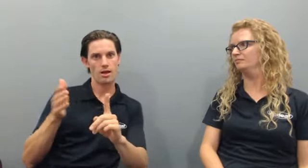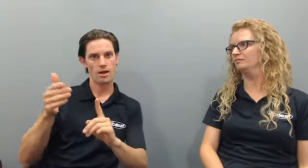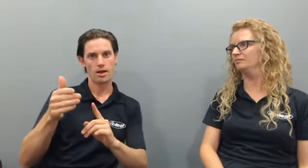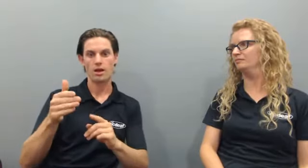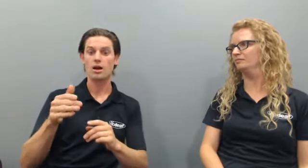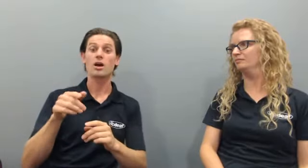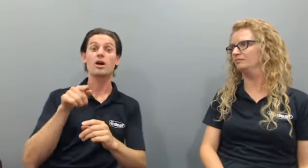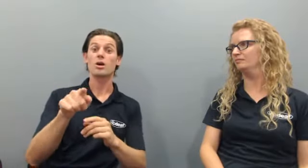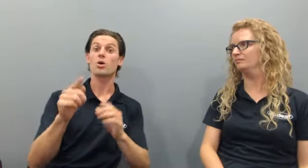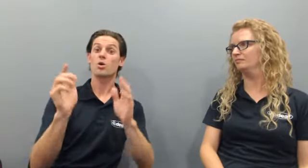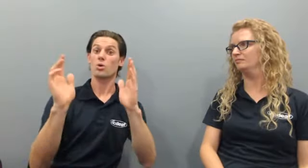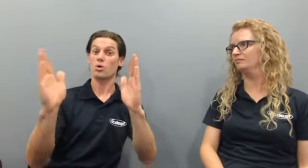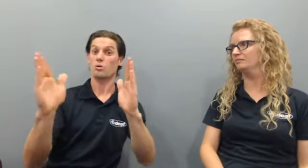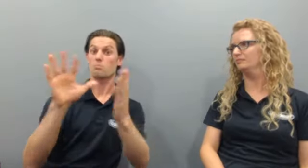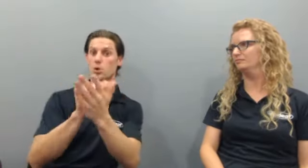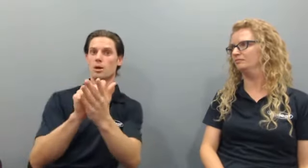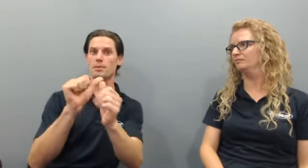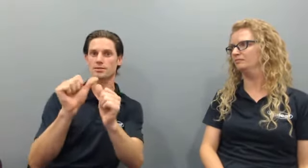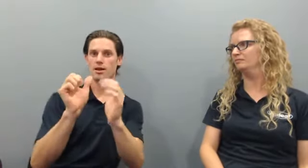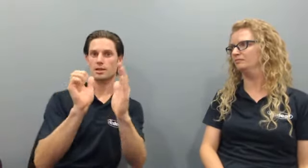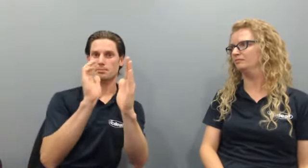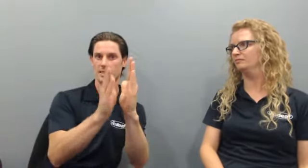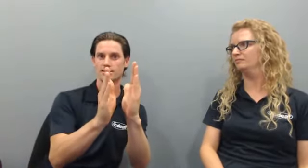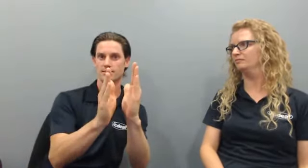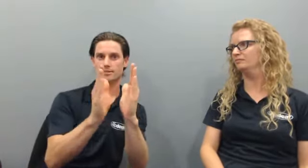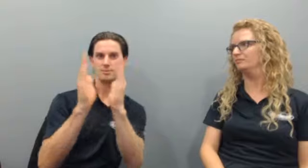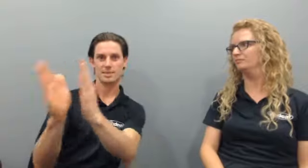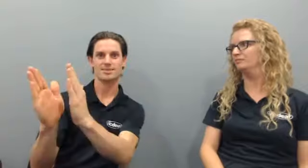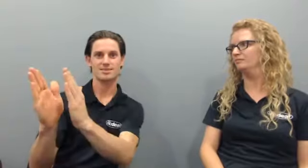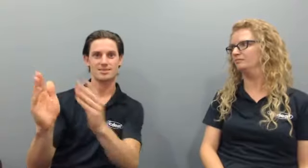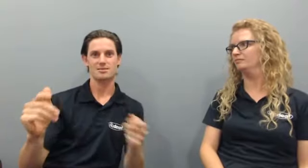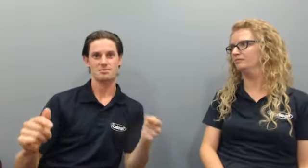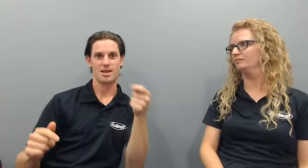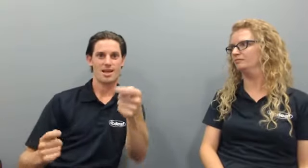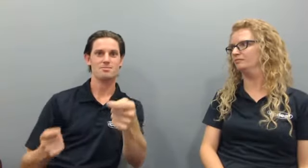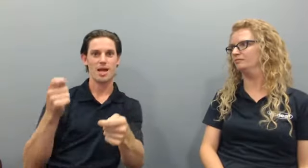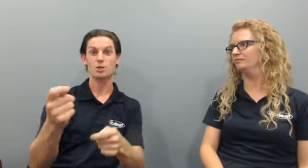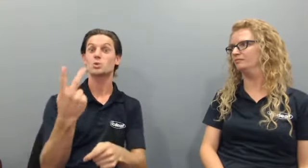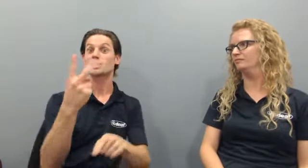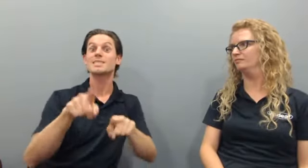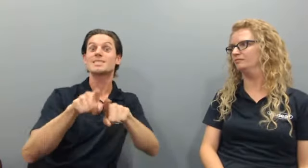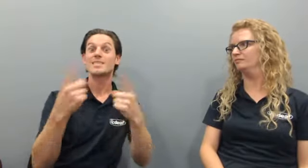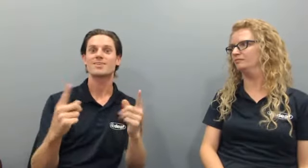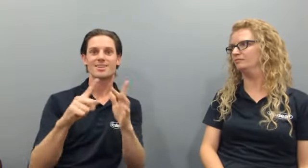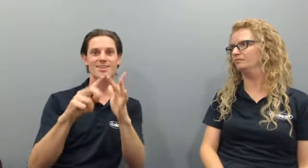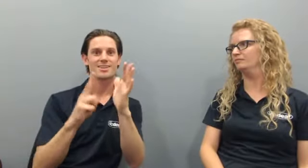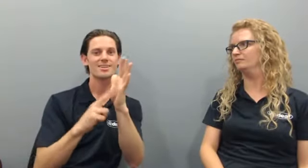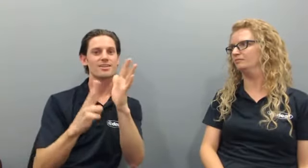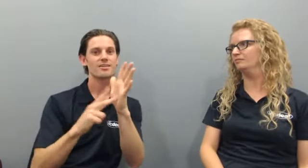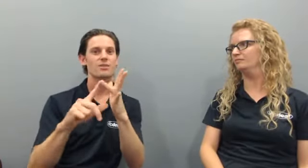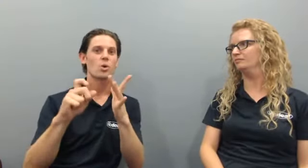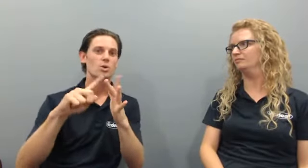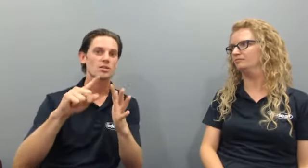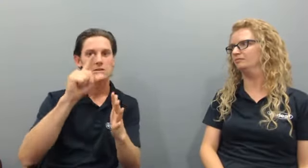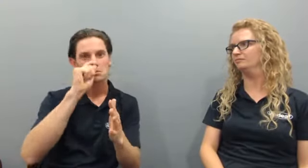case. So you do need to think about workarounds. You're better off splitting the booking and doing 3 hours and 3 hours, and